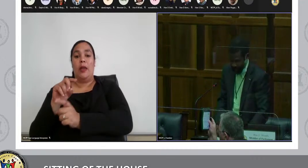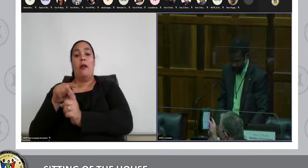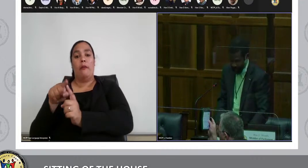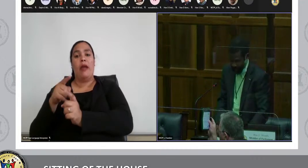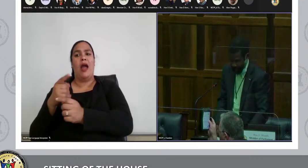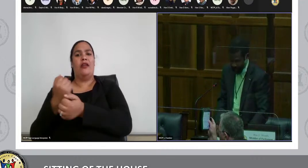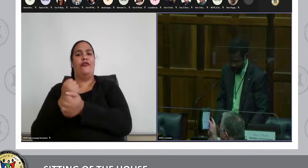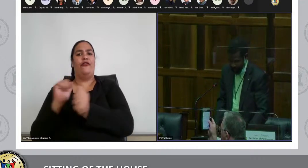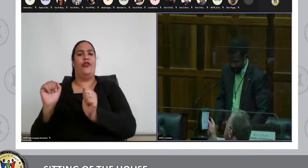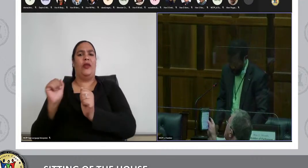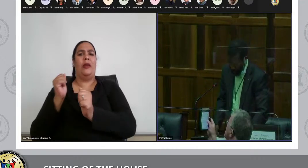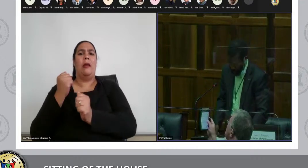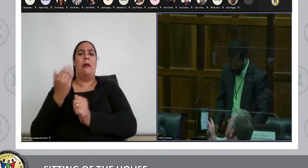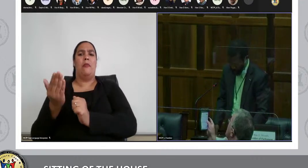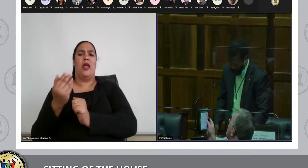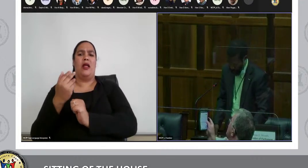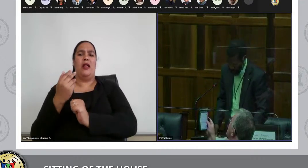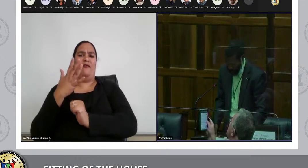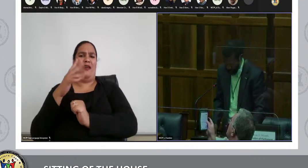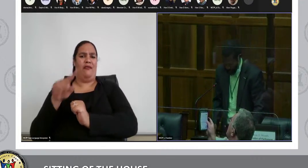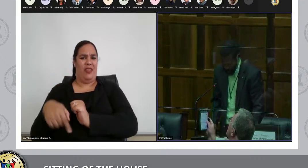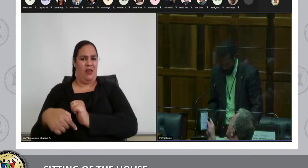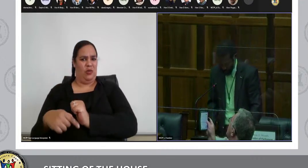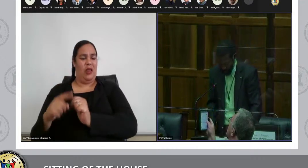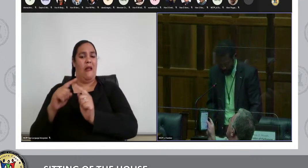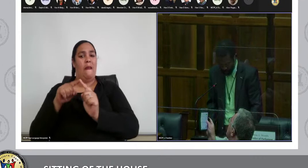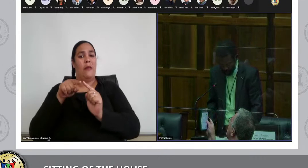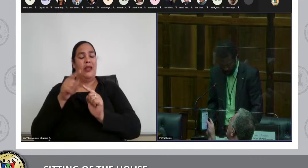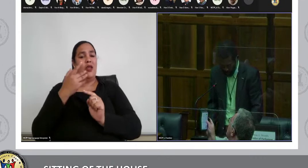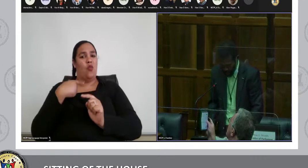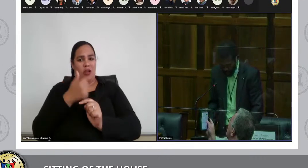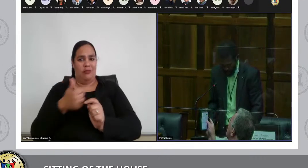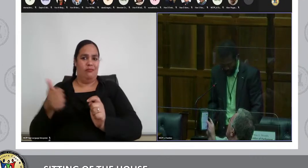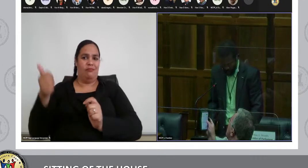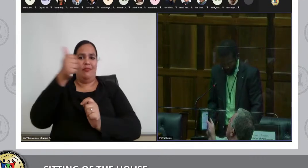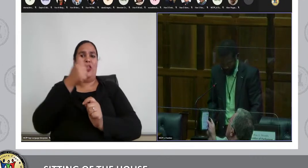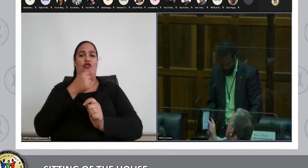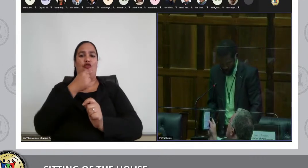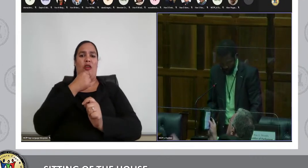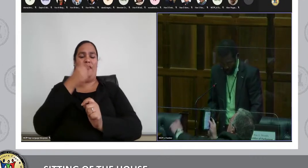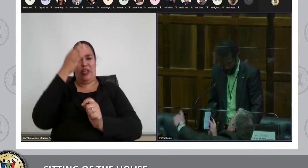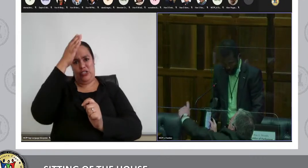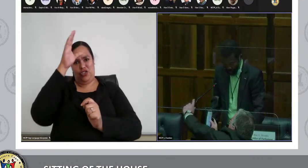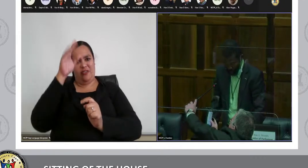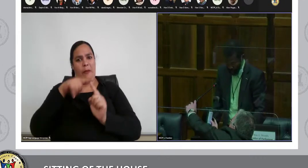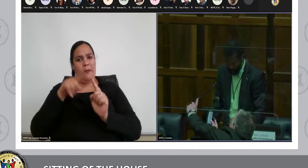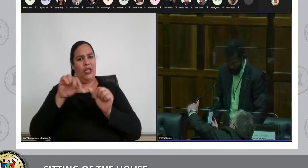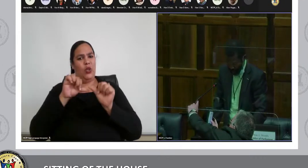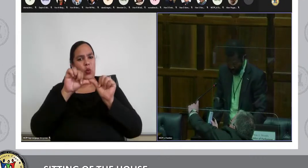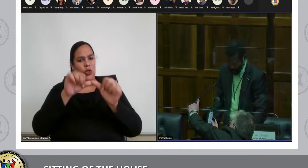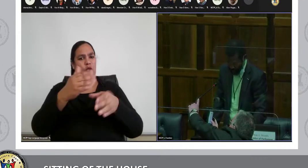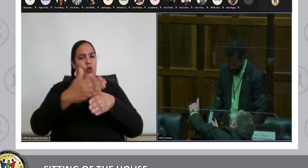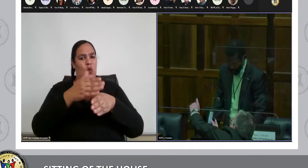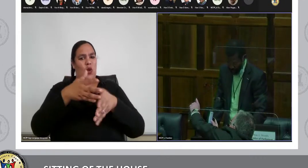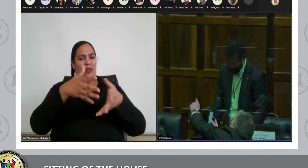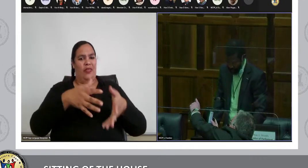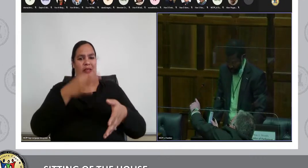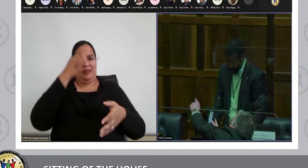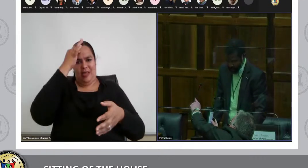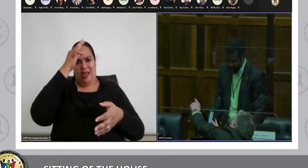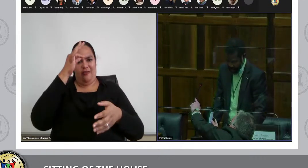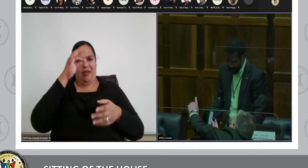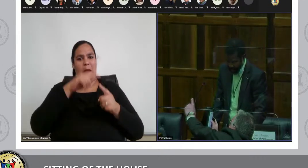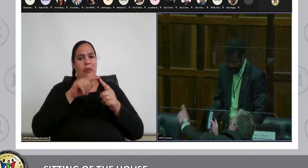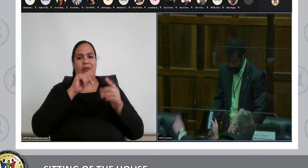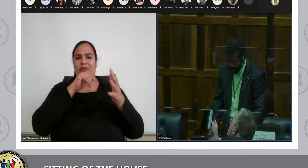bail. Mr. Payne was the provincial traffic chief, continued to work for this government despite